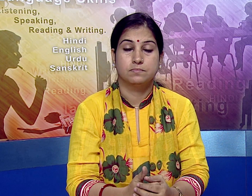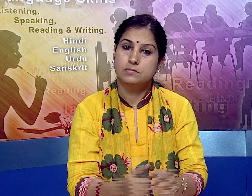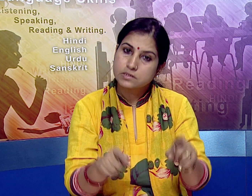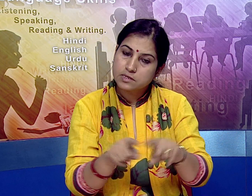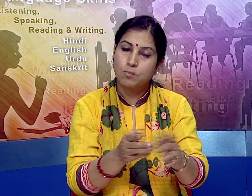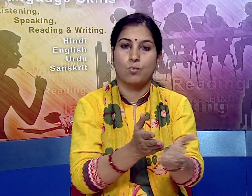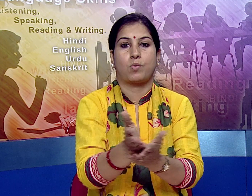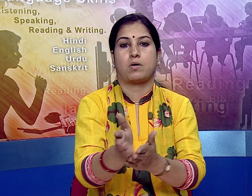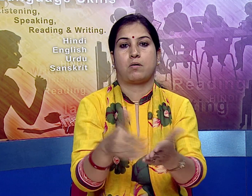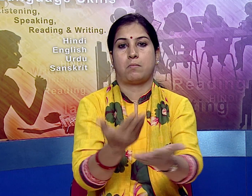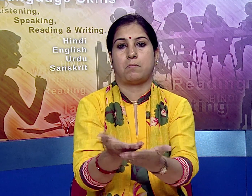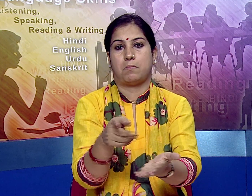same method is applied